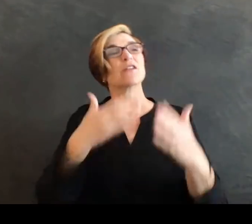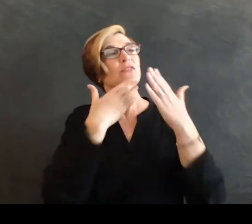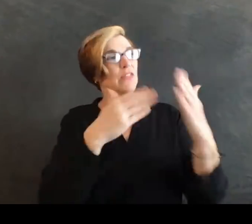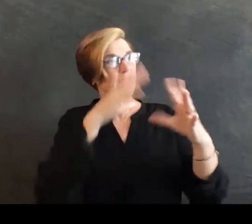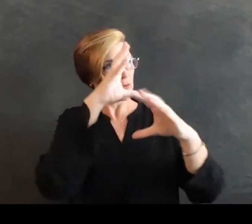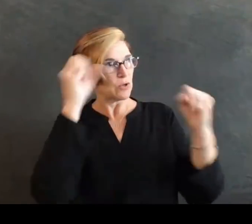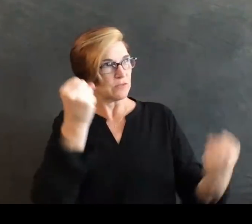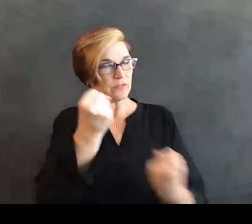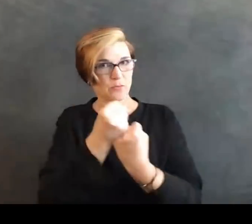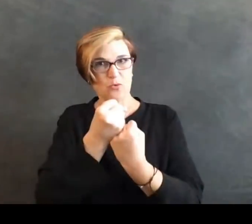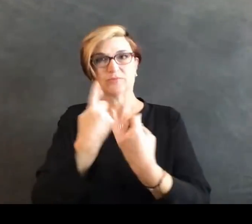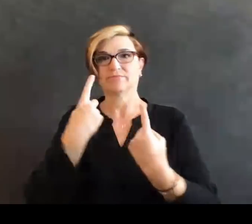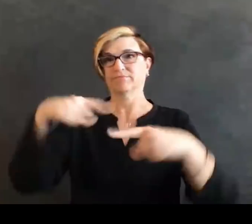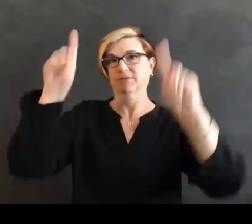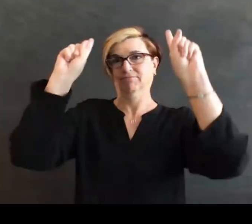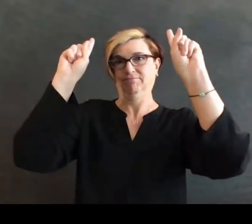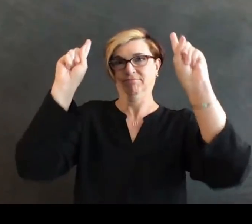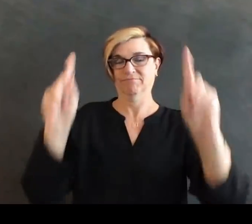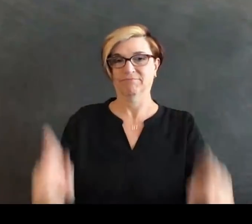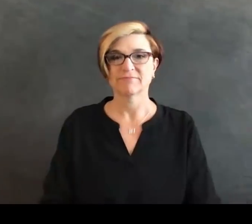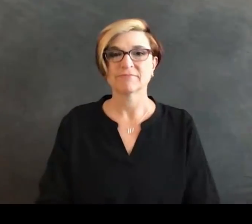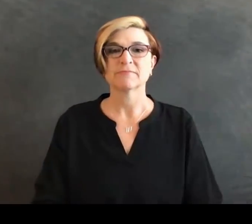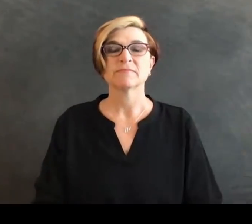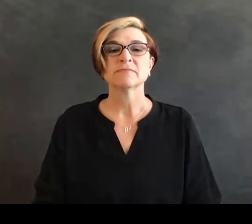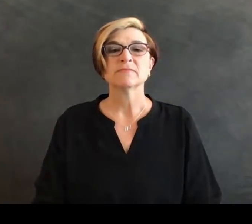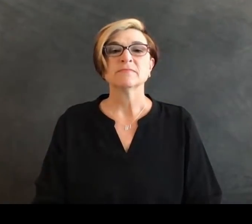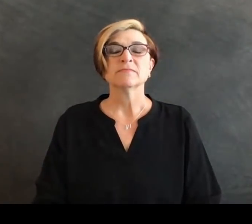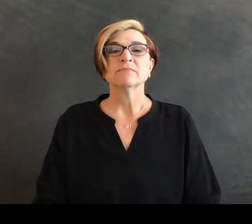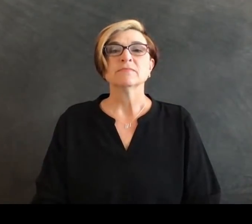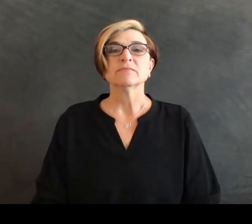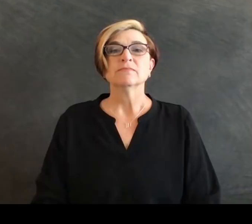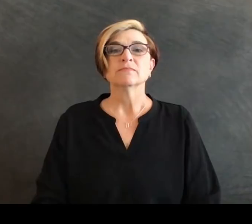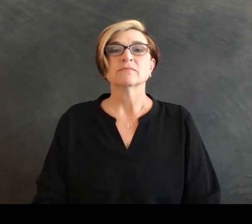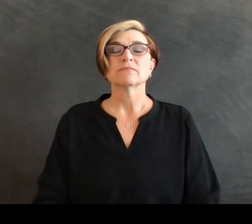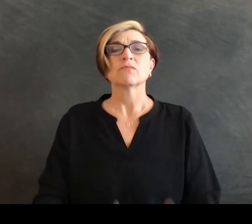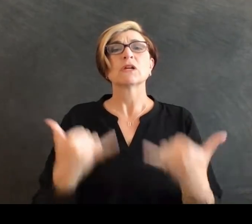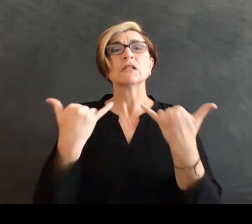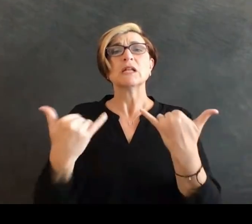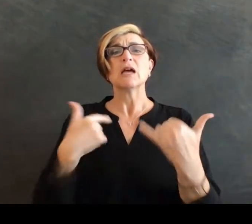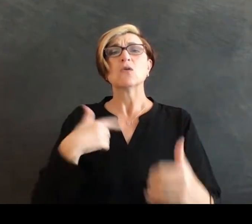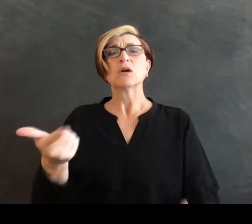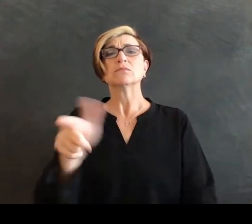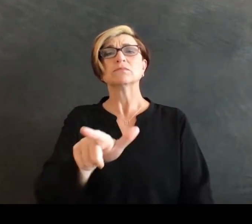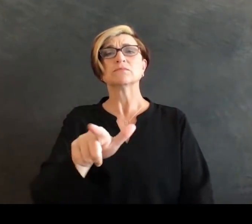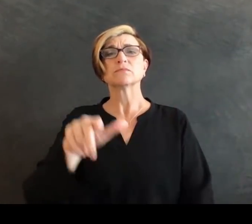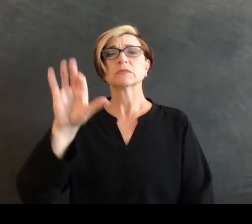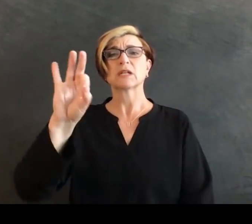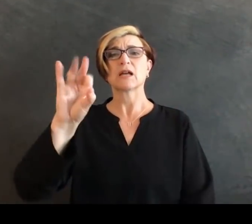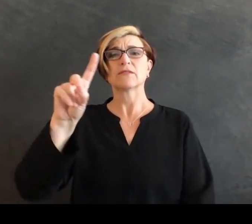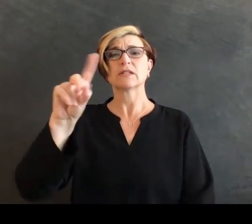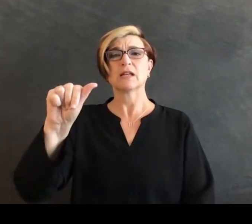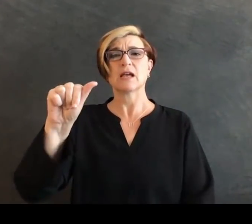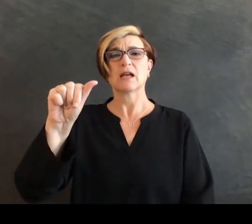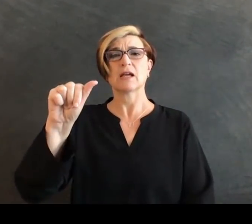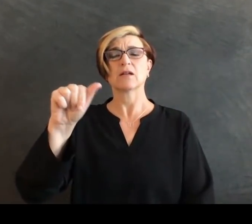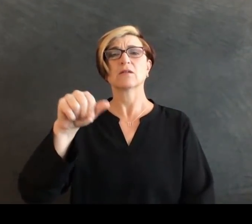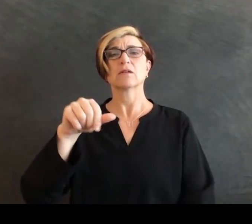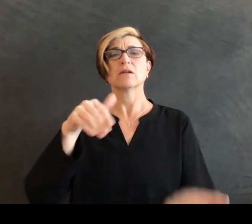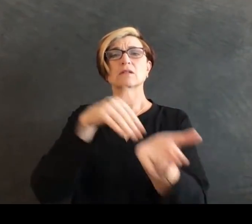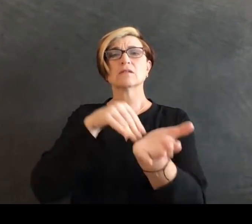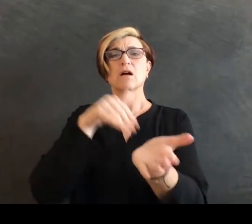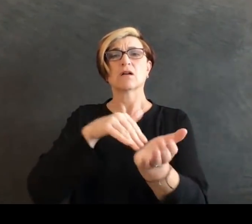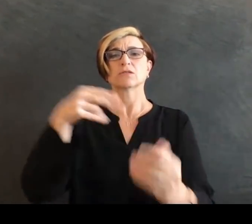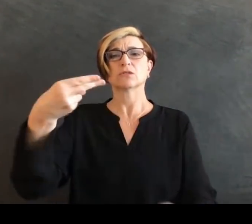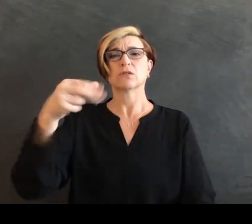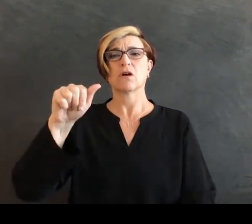I'd like to ask Dr. Hahn to come up, FDA, because we have some really good stuff. First of all, the numbers